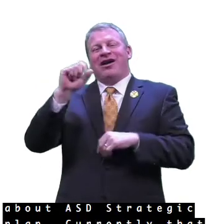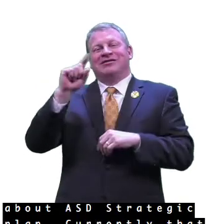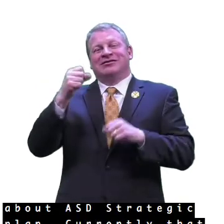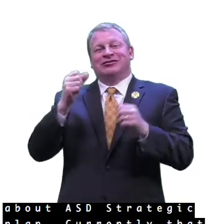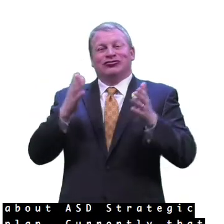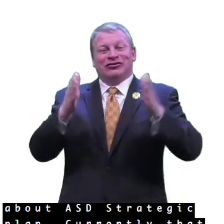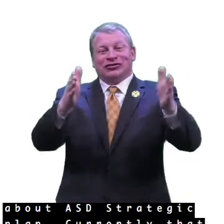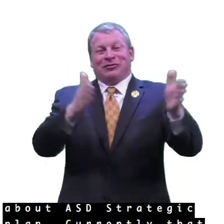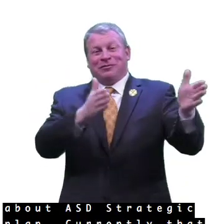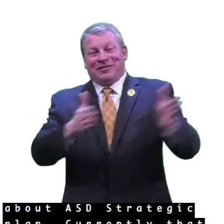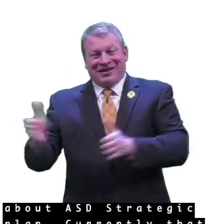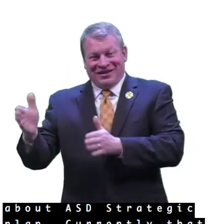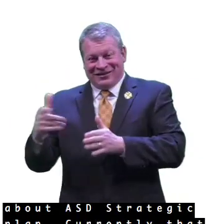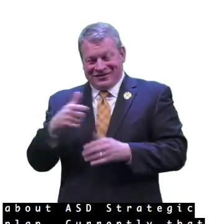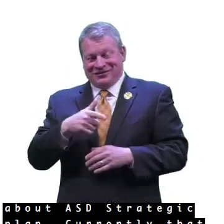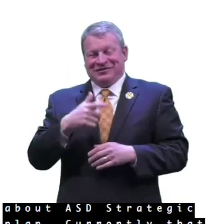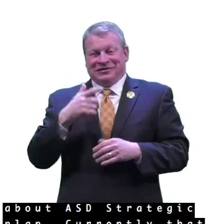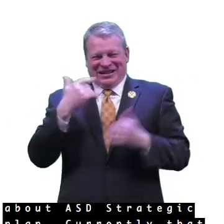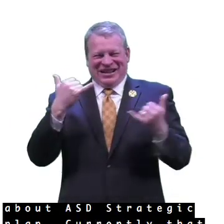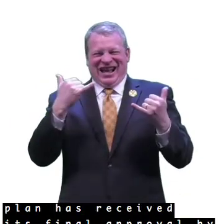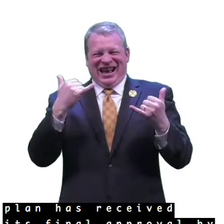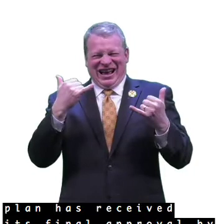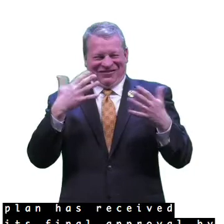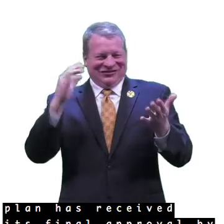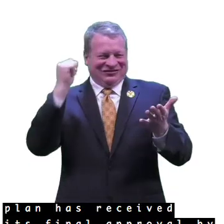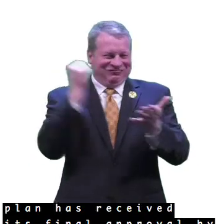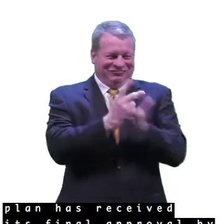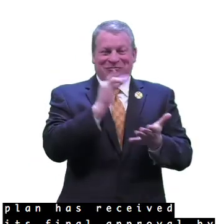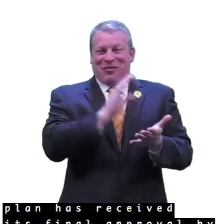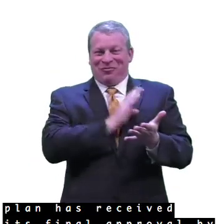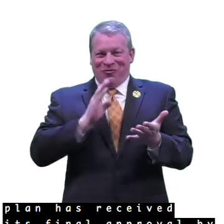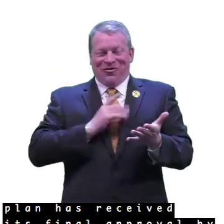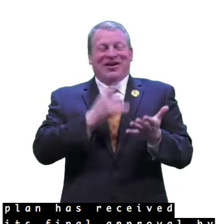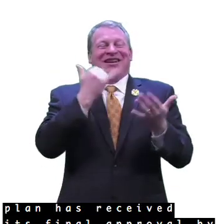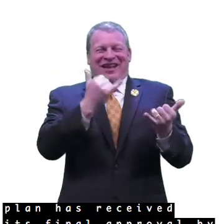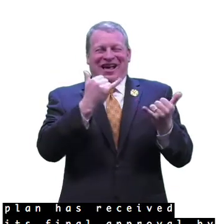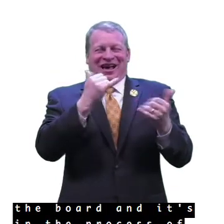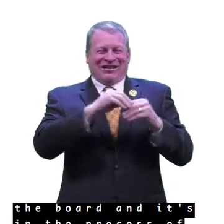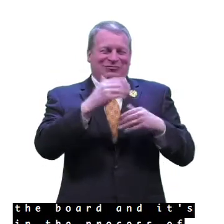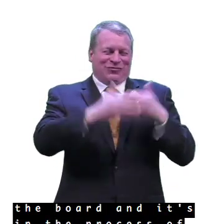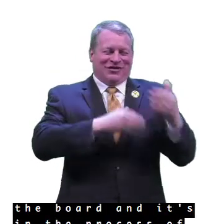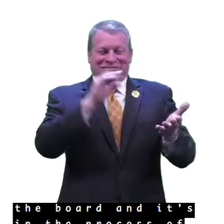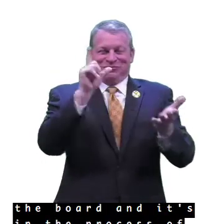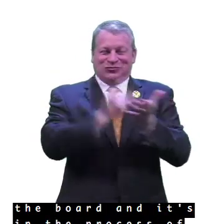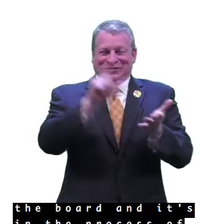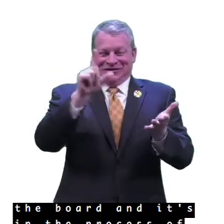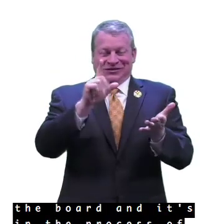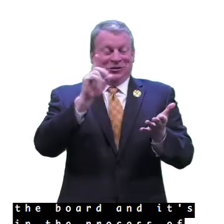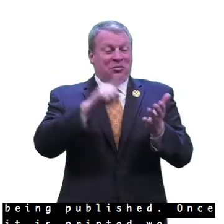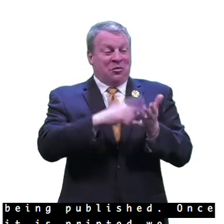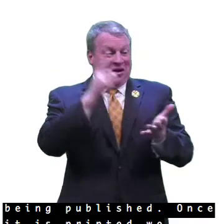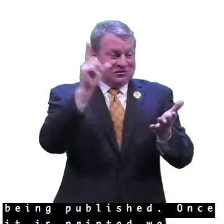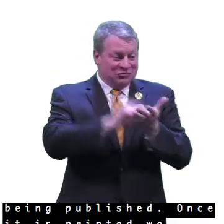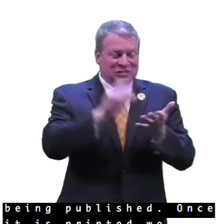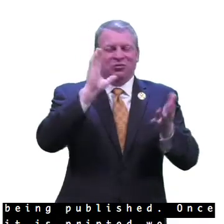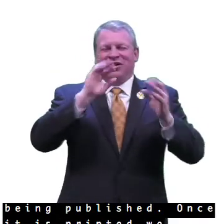ASD's strategic plan. Currently, that plan has received its final approval by the board, and it's in the process of being published. Once